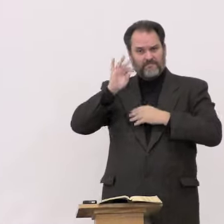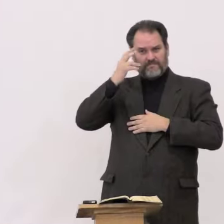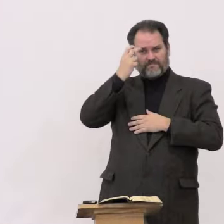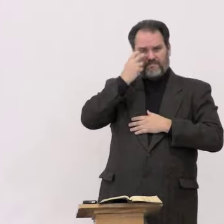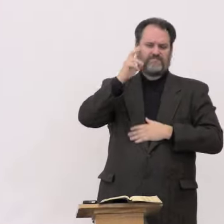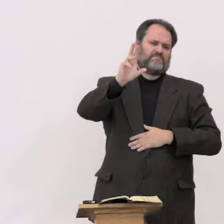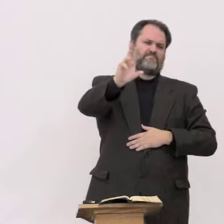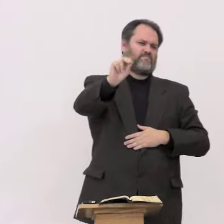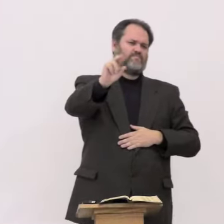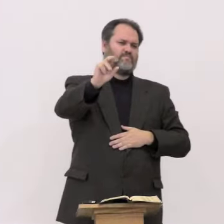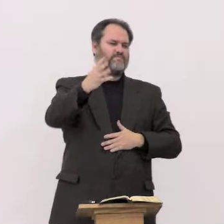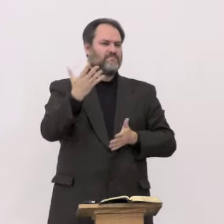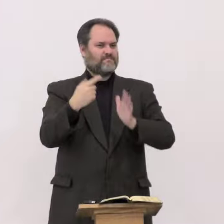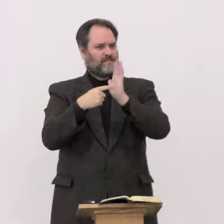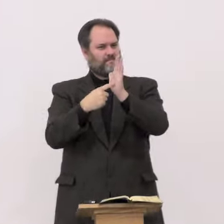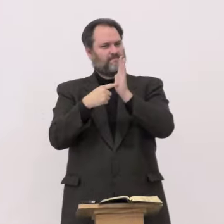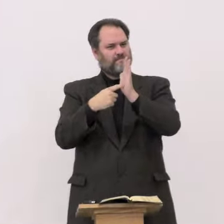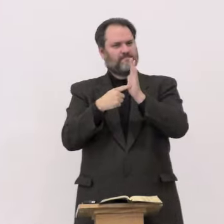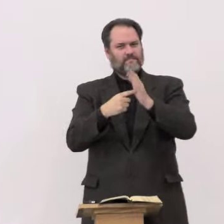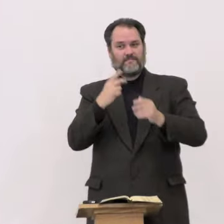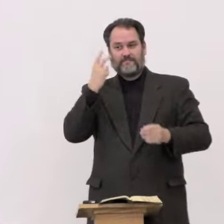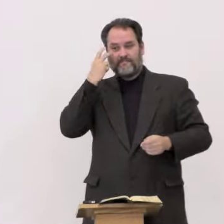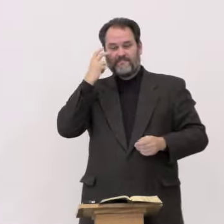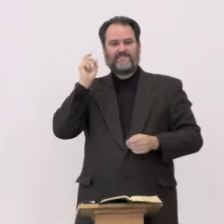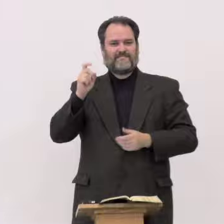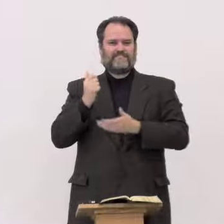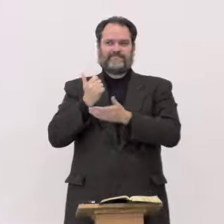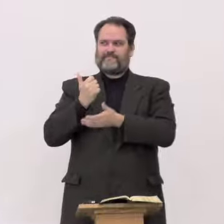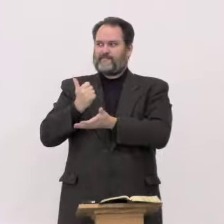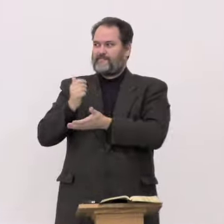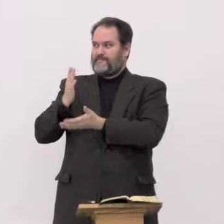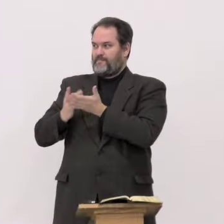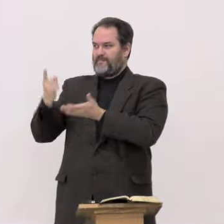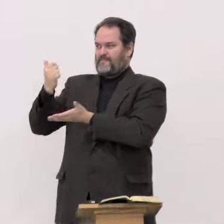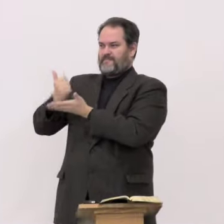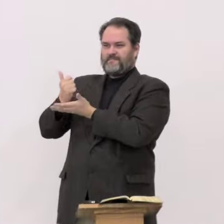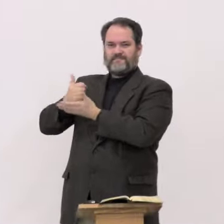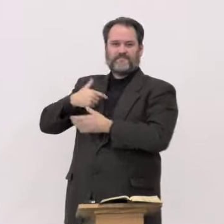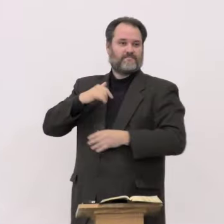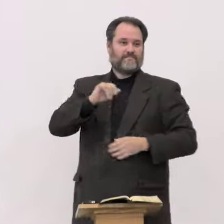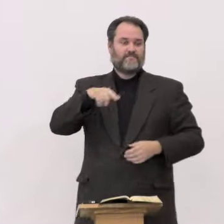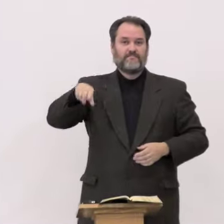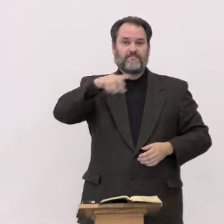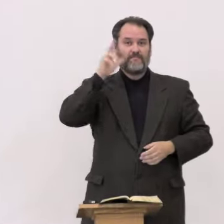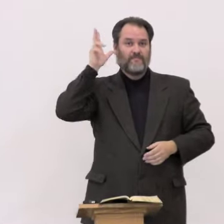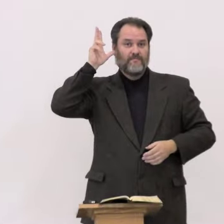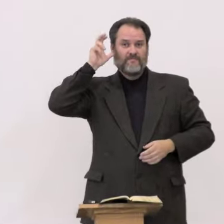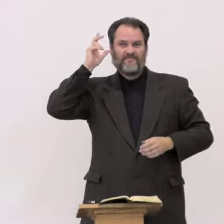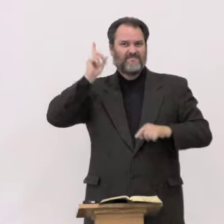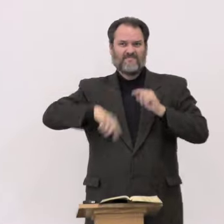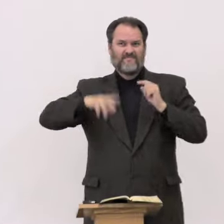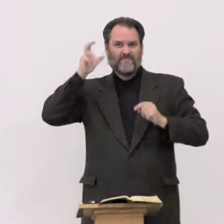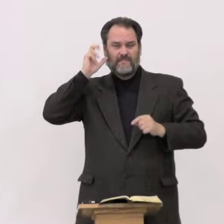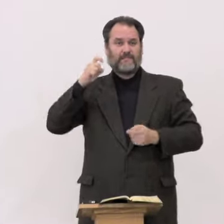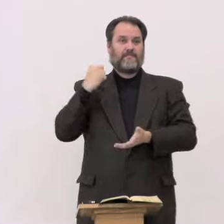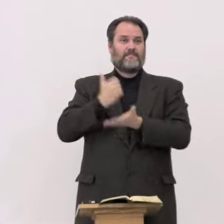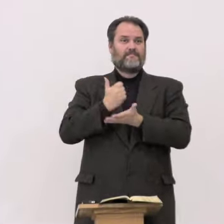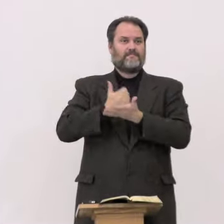Now, making fun of blind people, is this making fun of blind people? No, it isn't, because it's just saying that blind people need